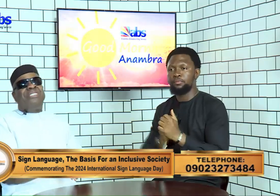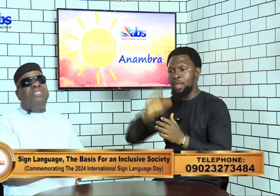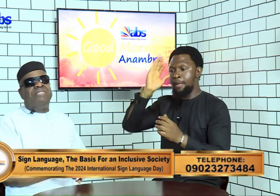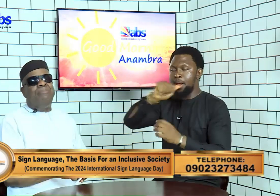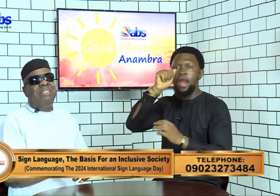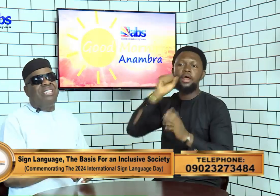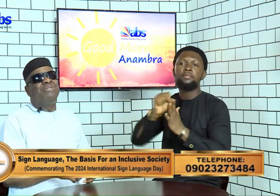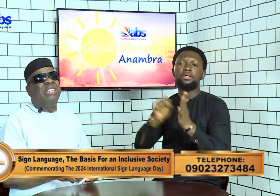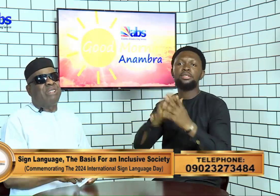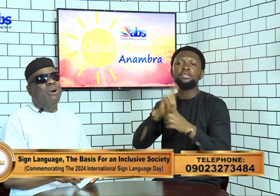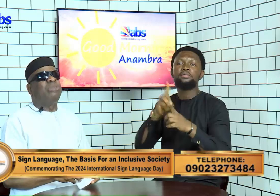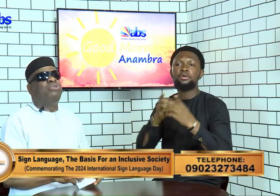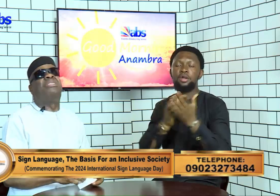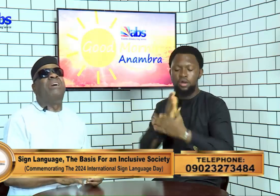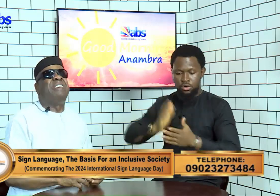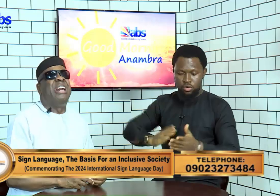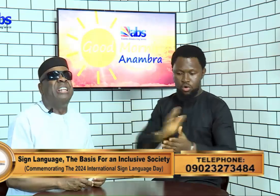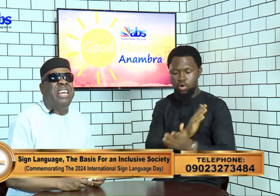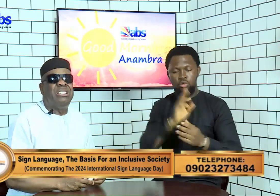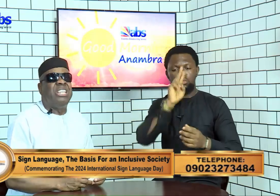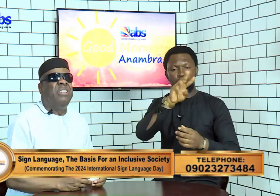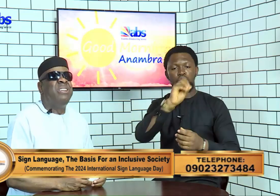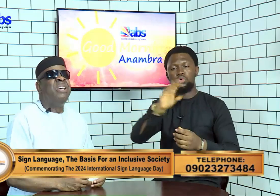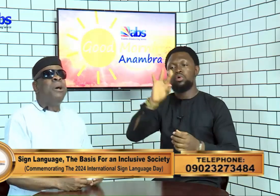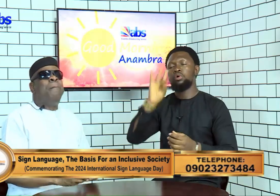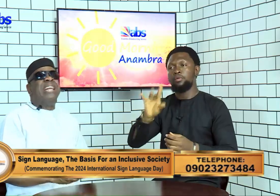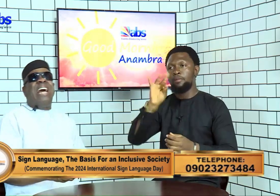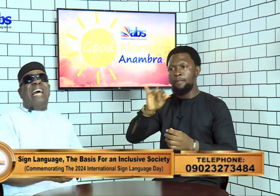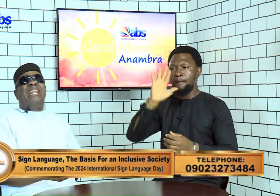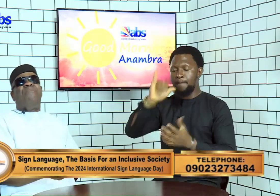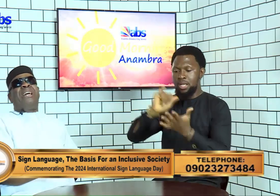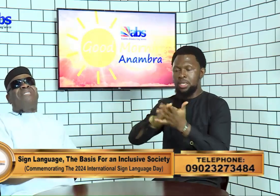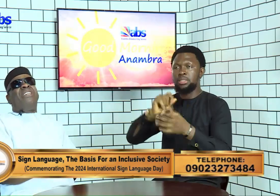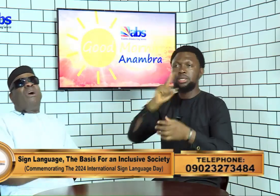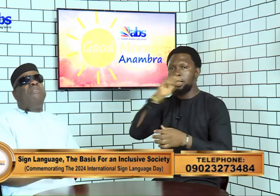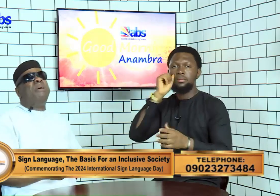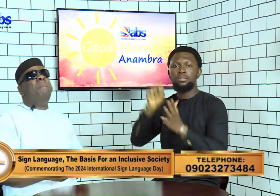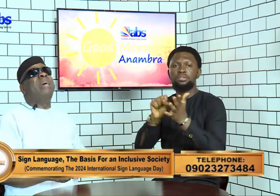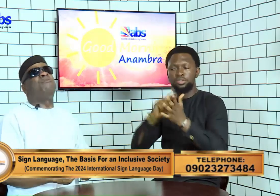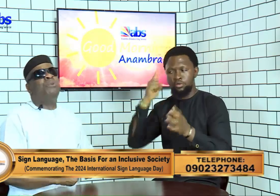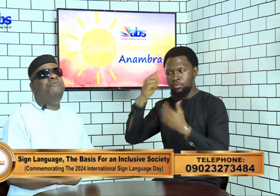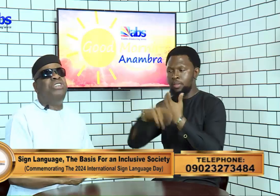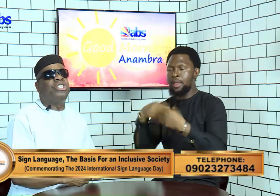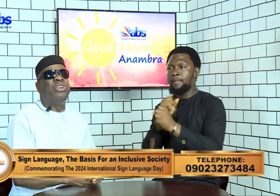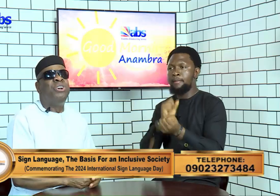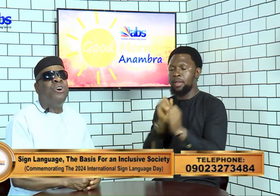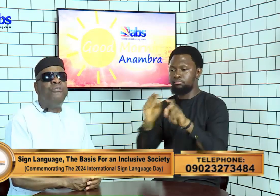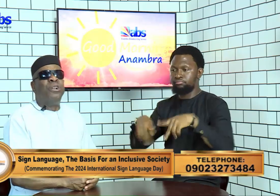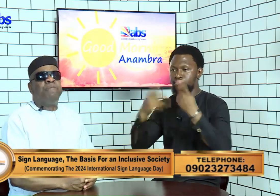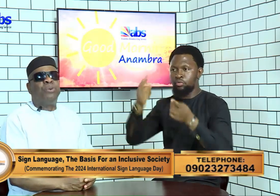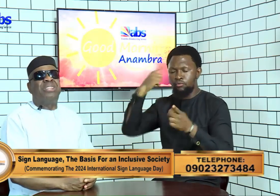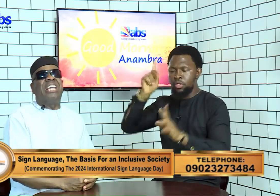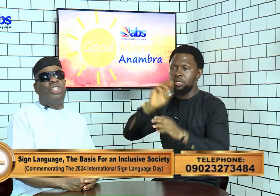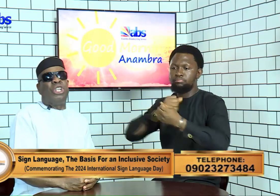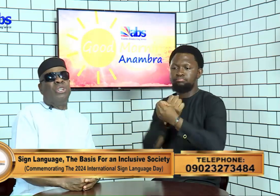Anambra State Disability Rights Law 2018. By that, Anambra State government makes provision for